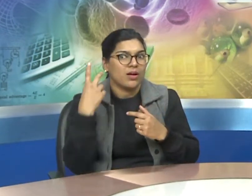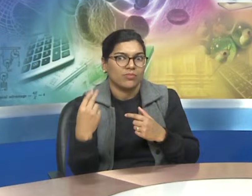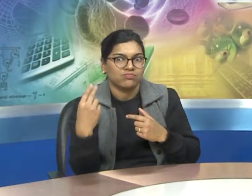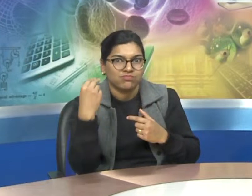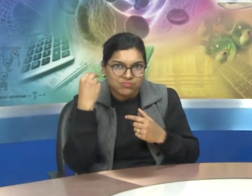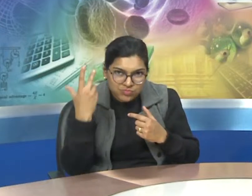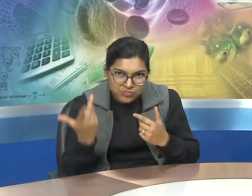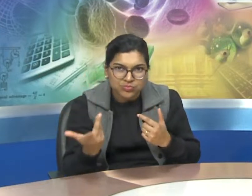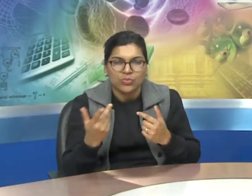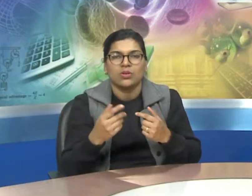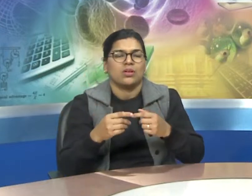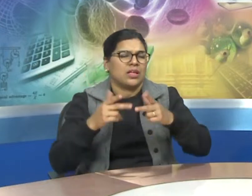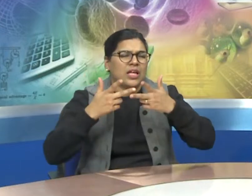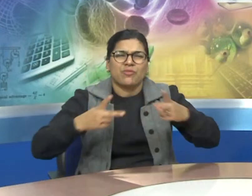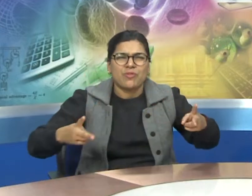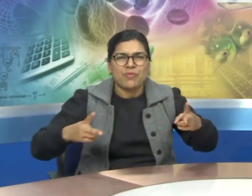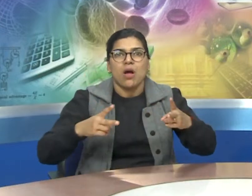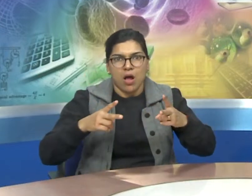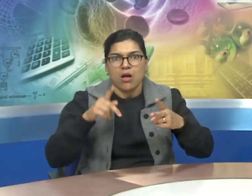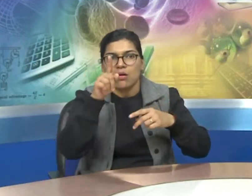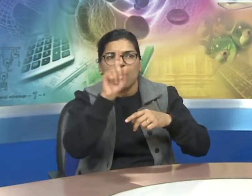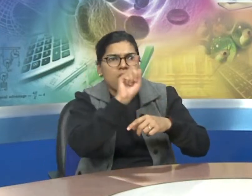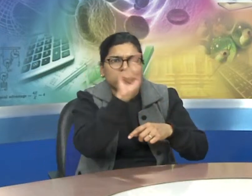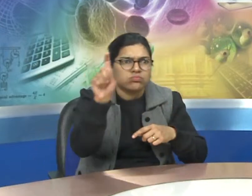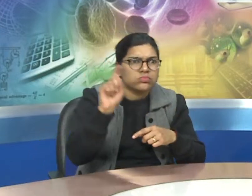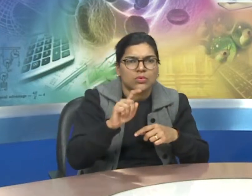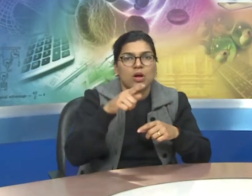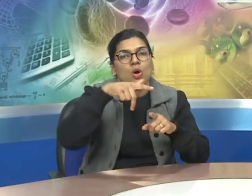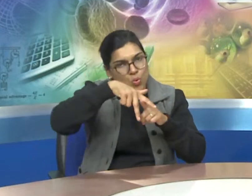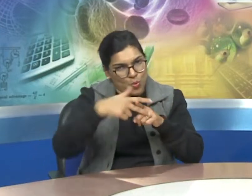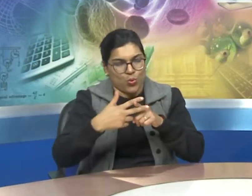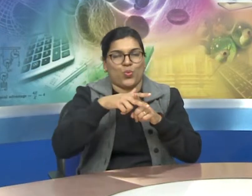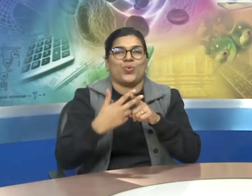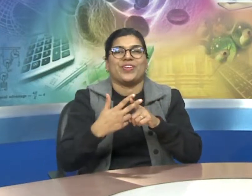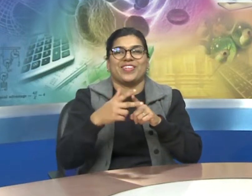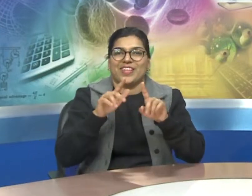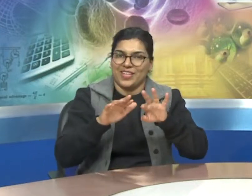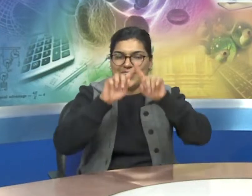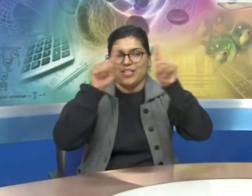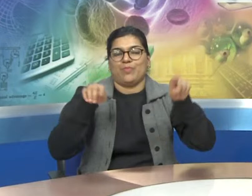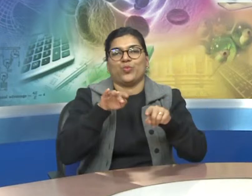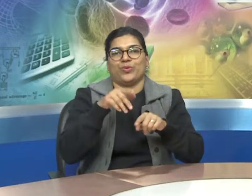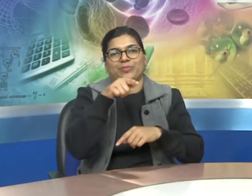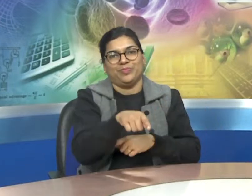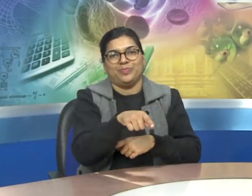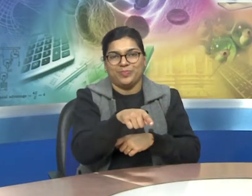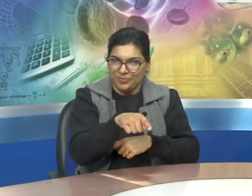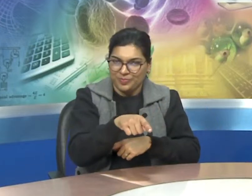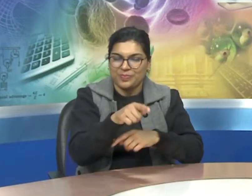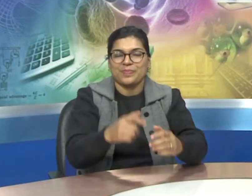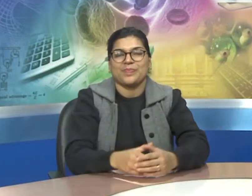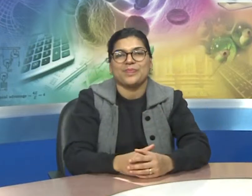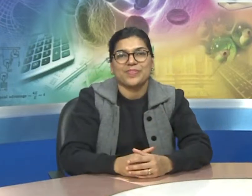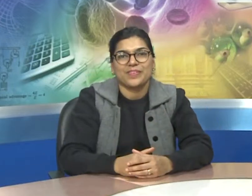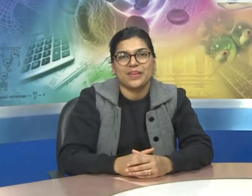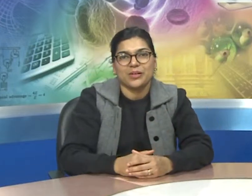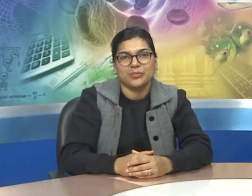the background color or putting the background color. So there are various tools in the